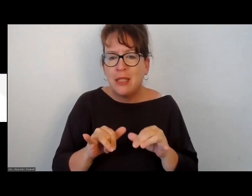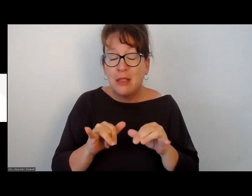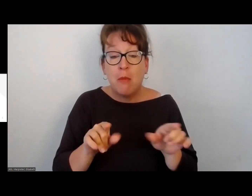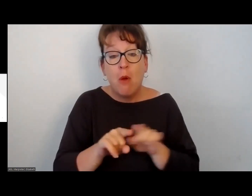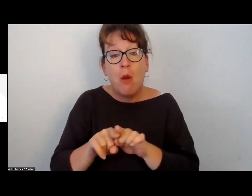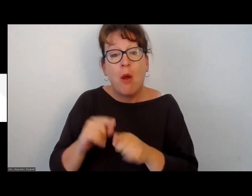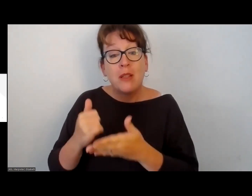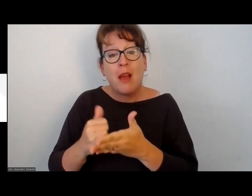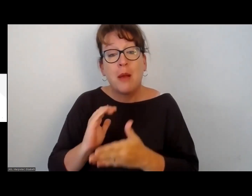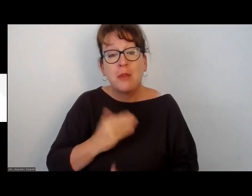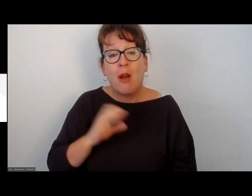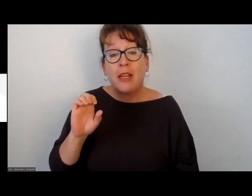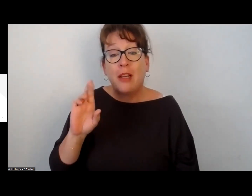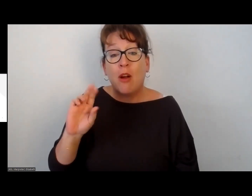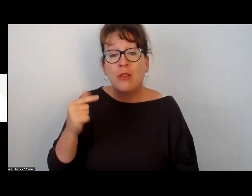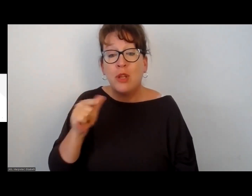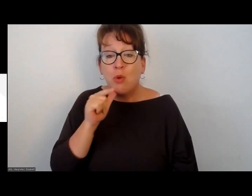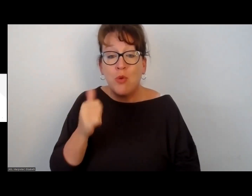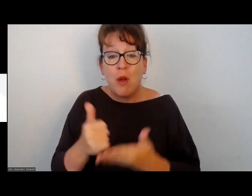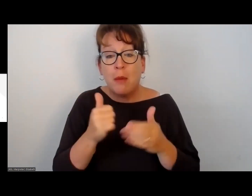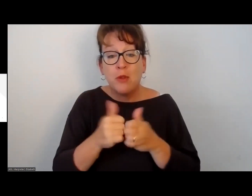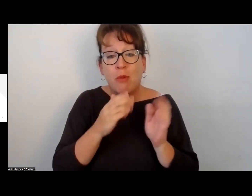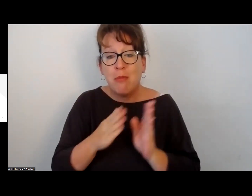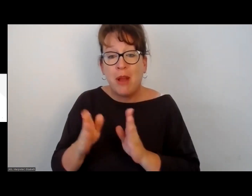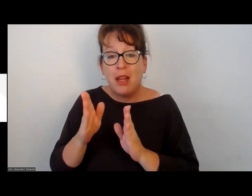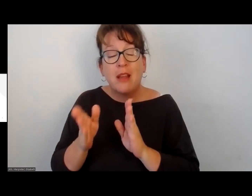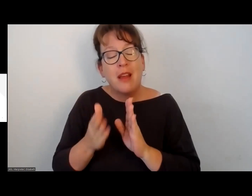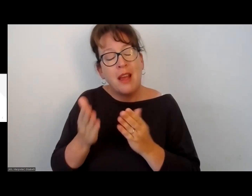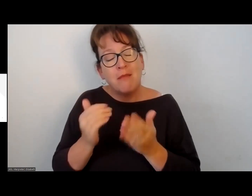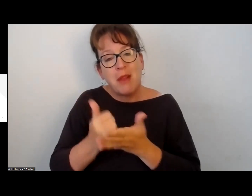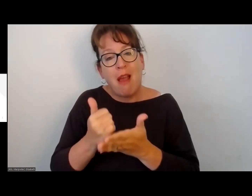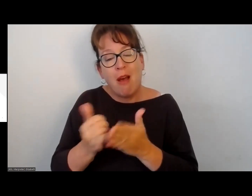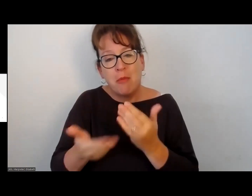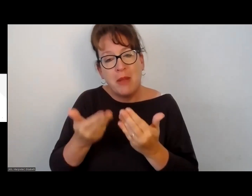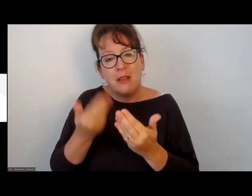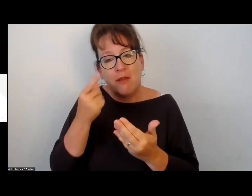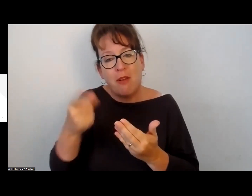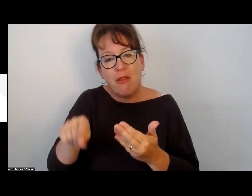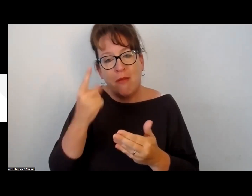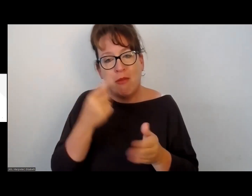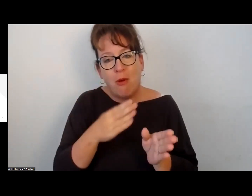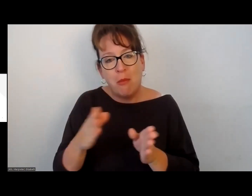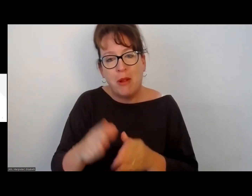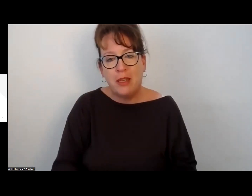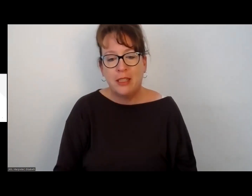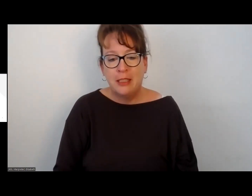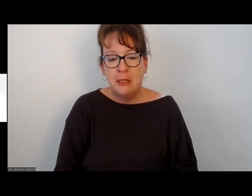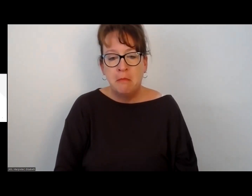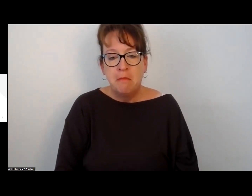with the logistics, can you know, it would be easier for them to make sure that we have all of those set up.